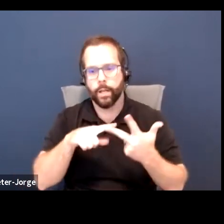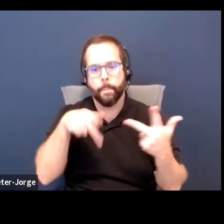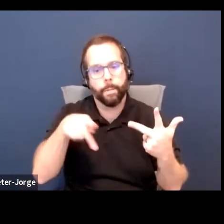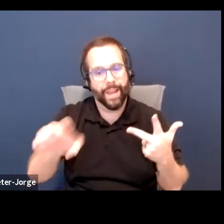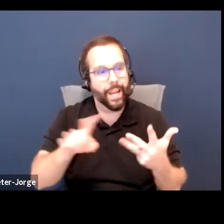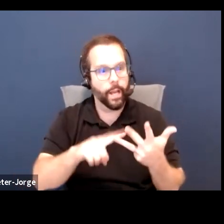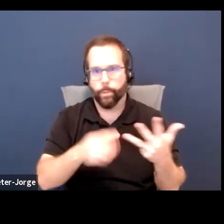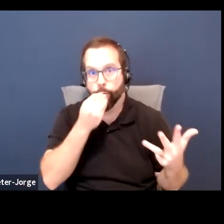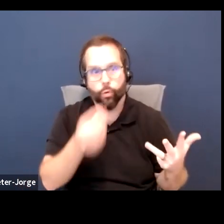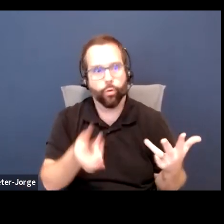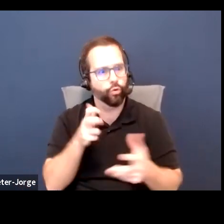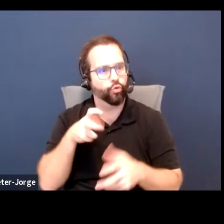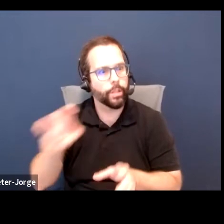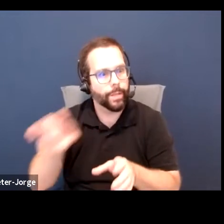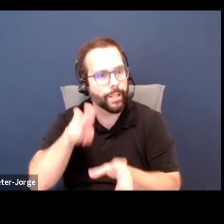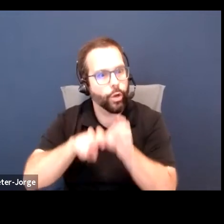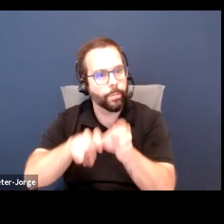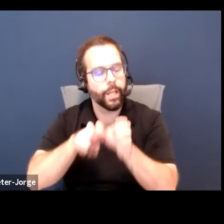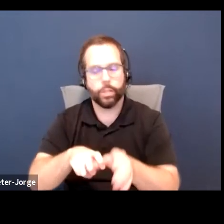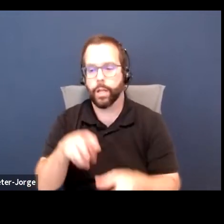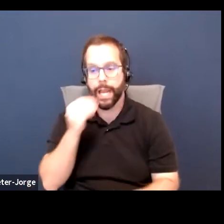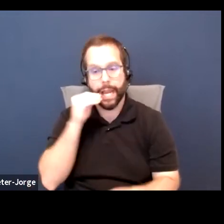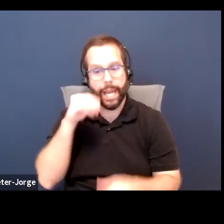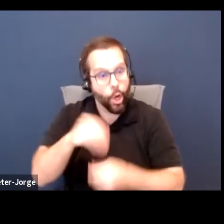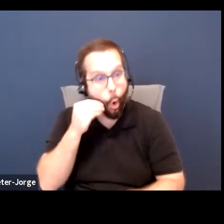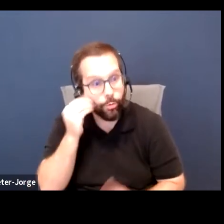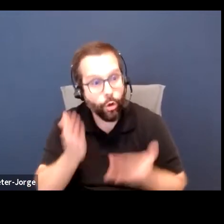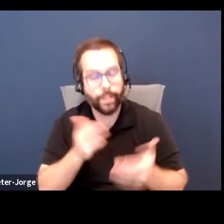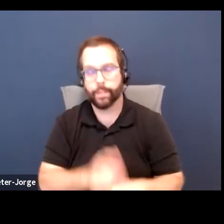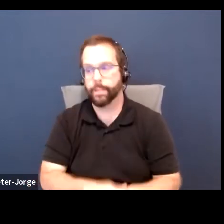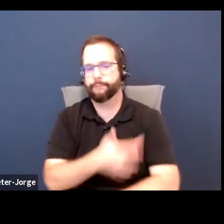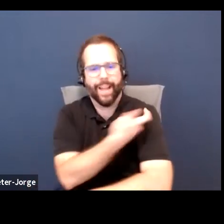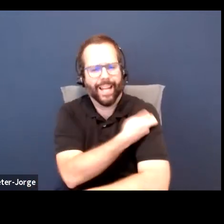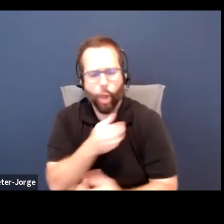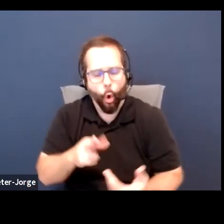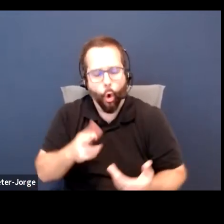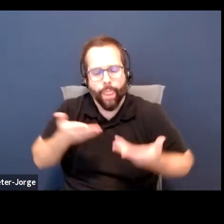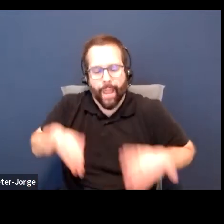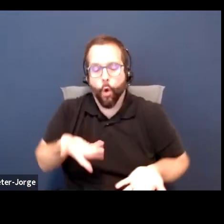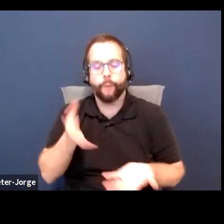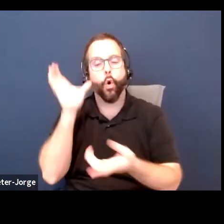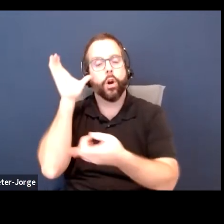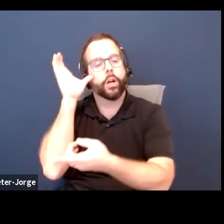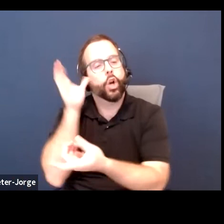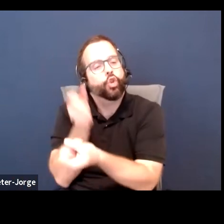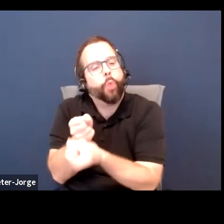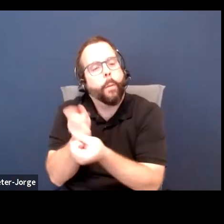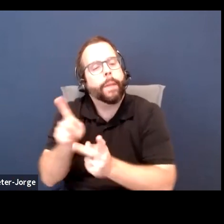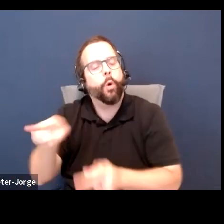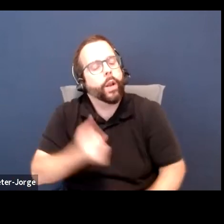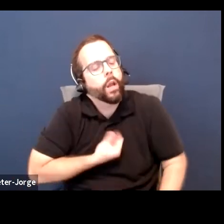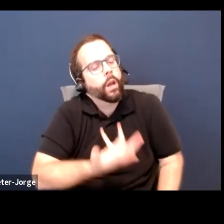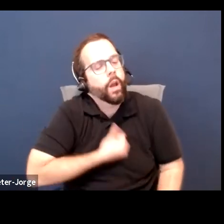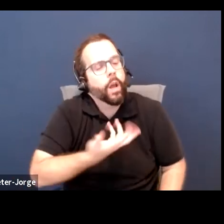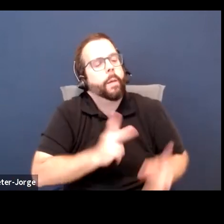in-home services, vaccines, or just being there to support people on the other end of a phone line while people were